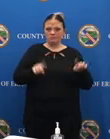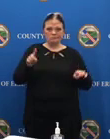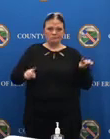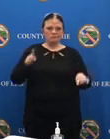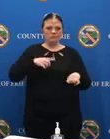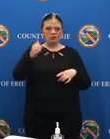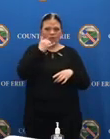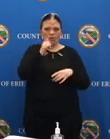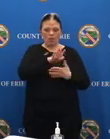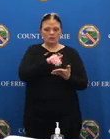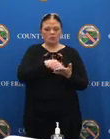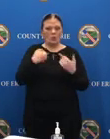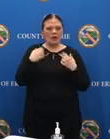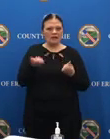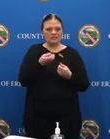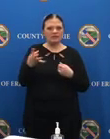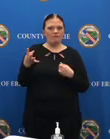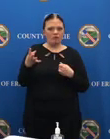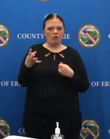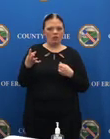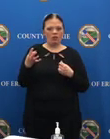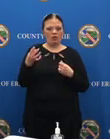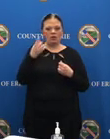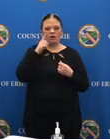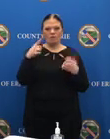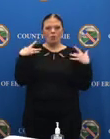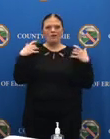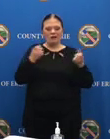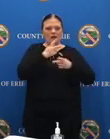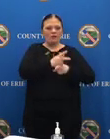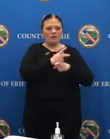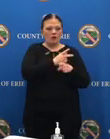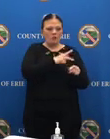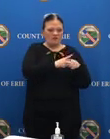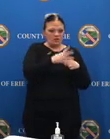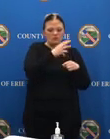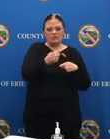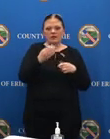have a number of call centers, those that are directly for healthcare professionals and those for the